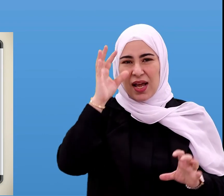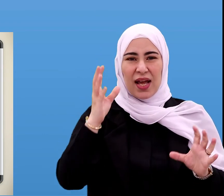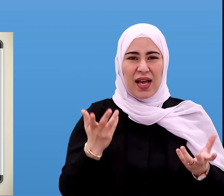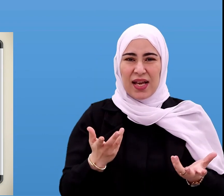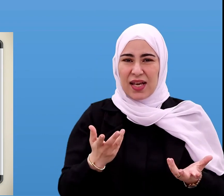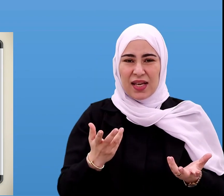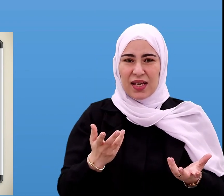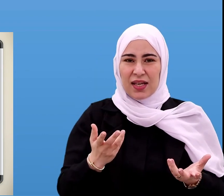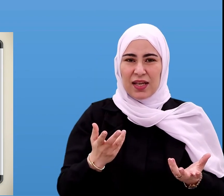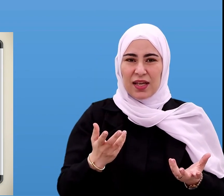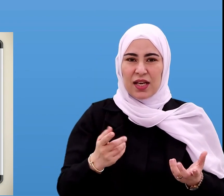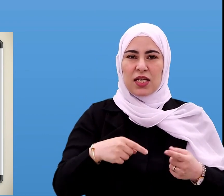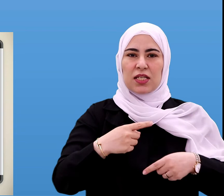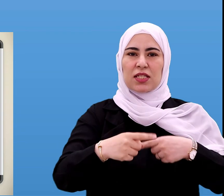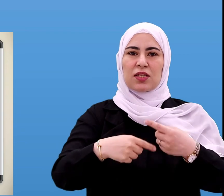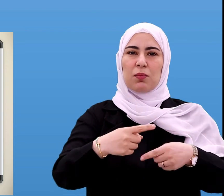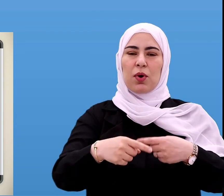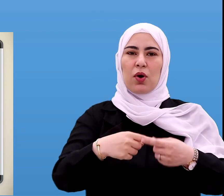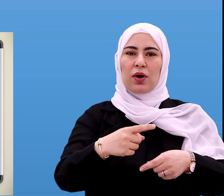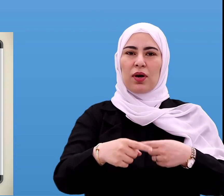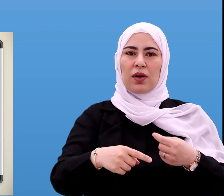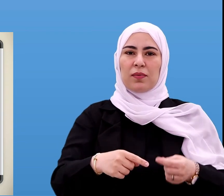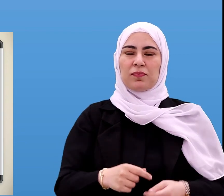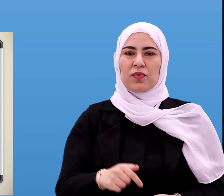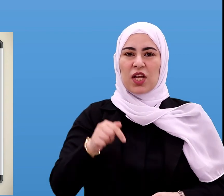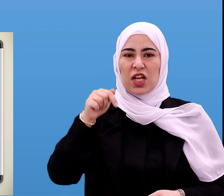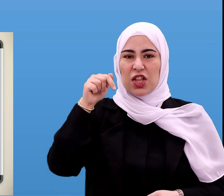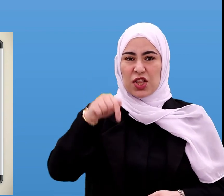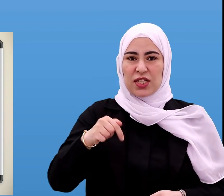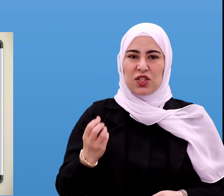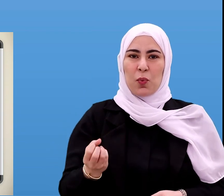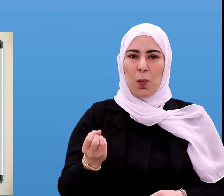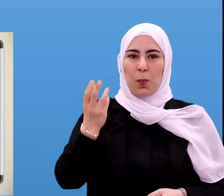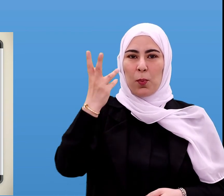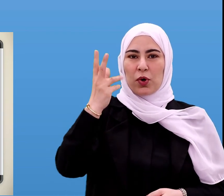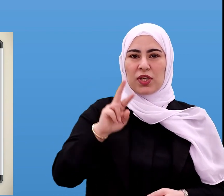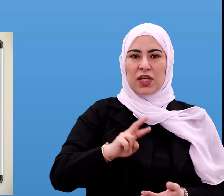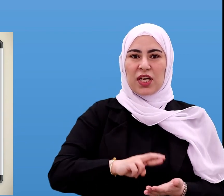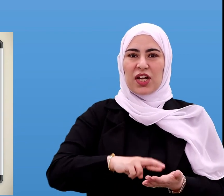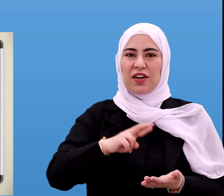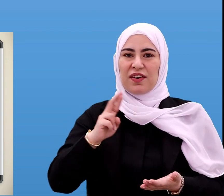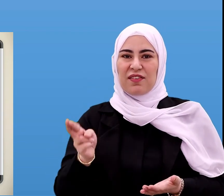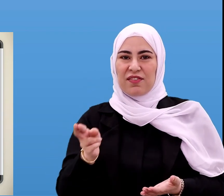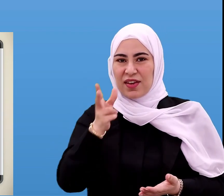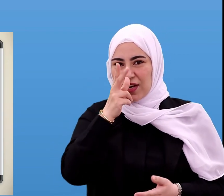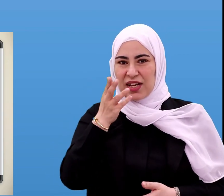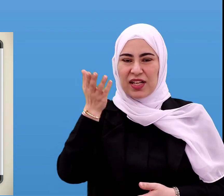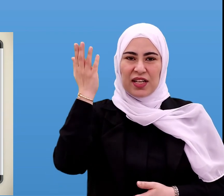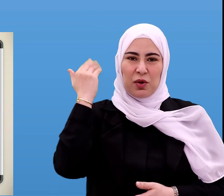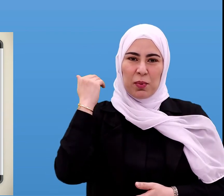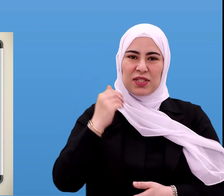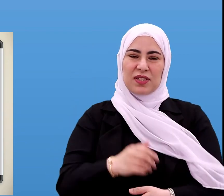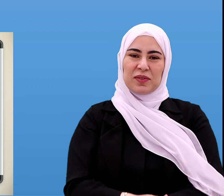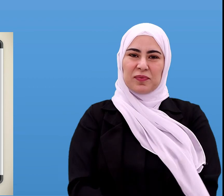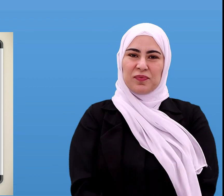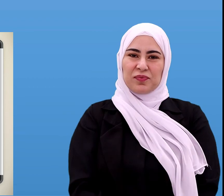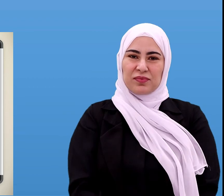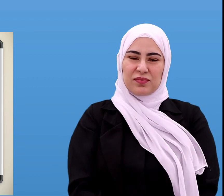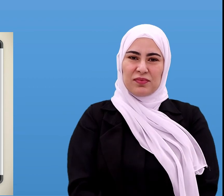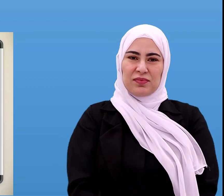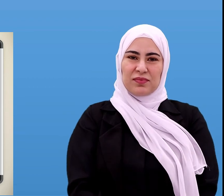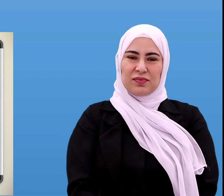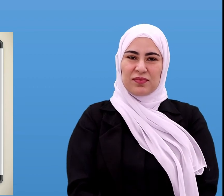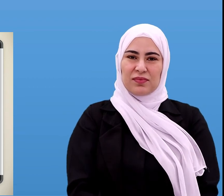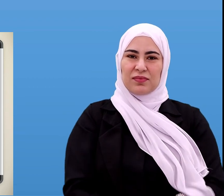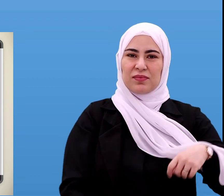kitchen, this morning, refers to the past also. So how can I add ing to